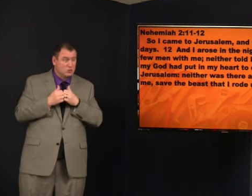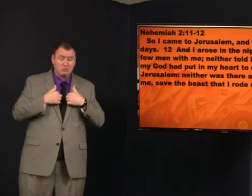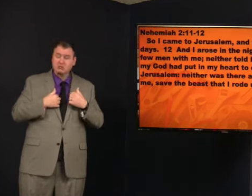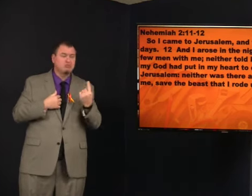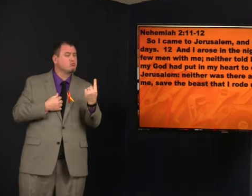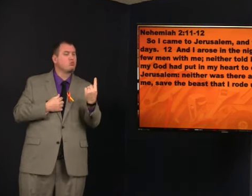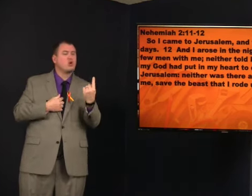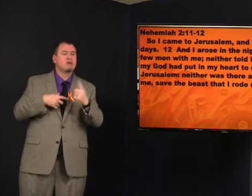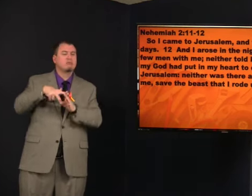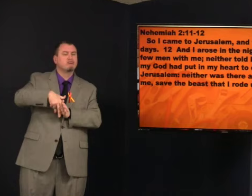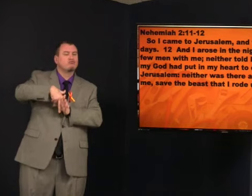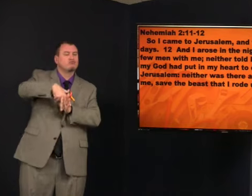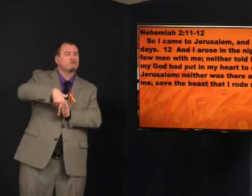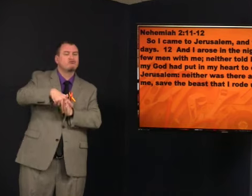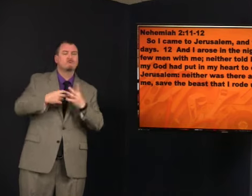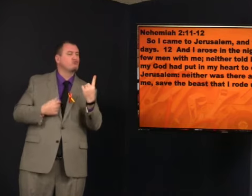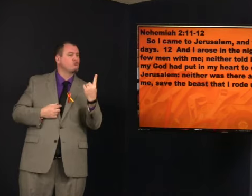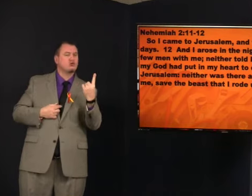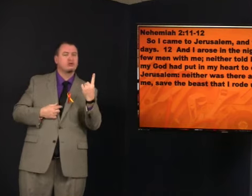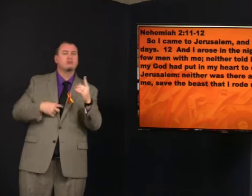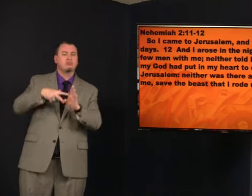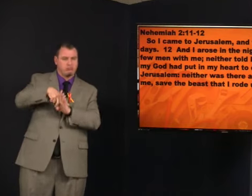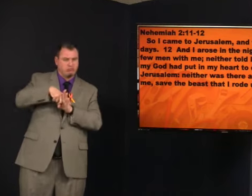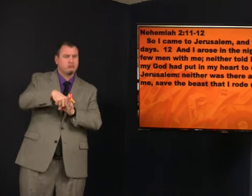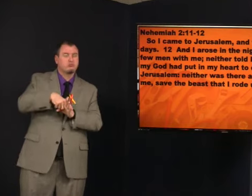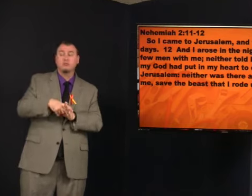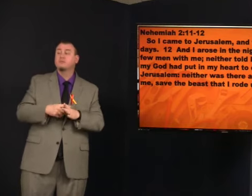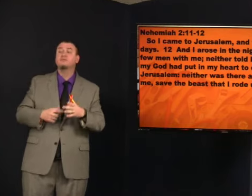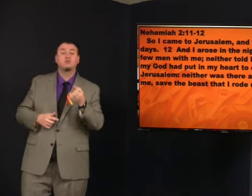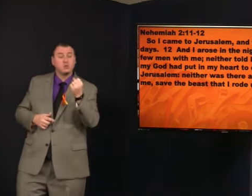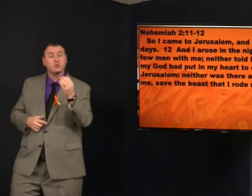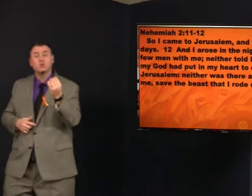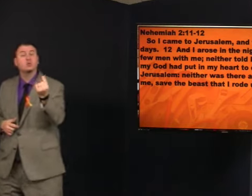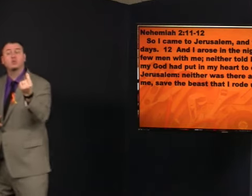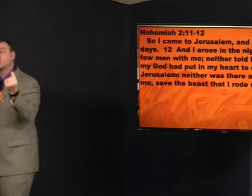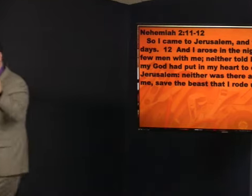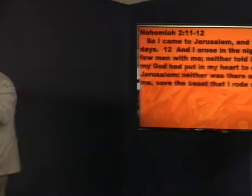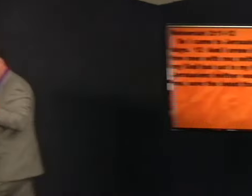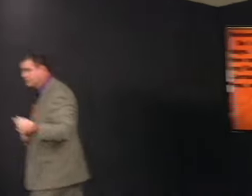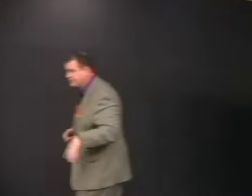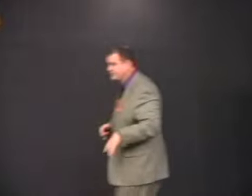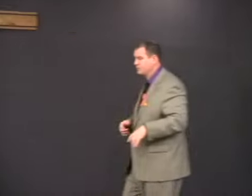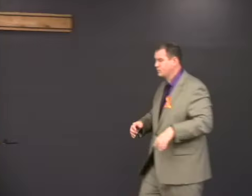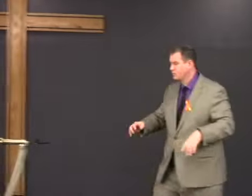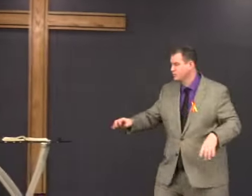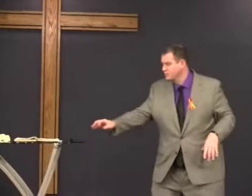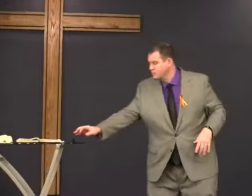at Jerusalem. Neither was there any beast with me except the beast that I rode